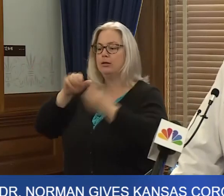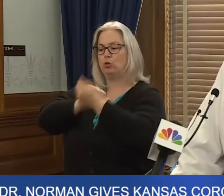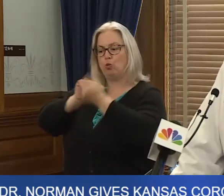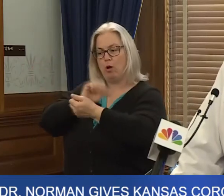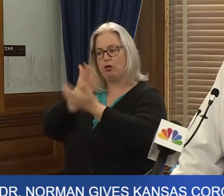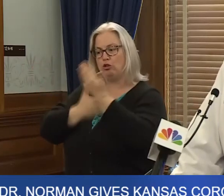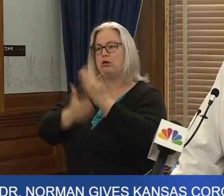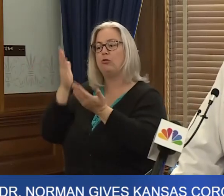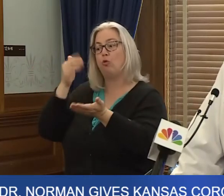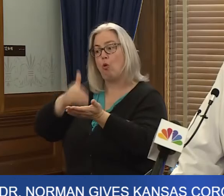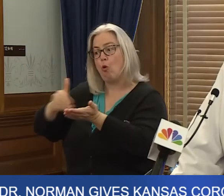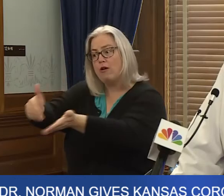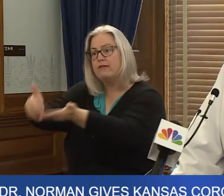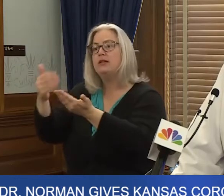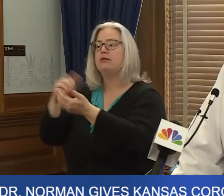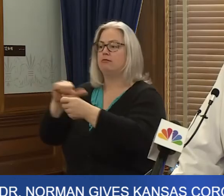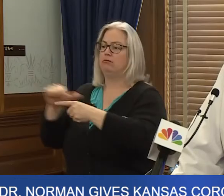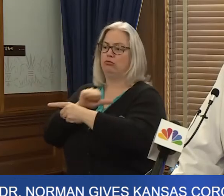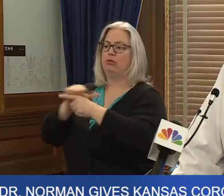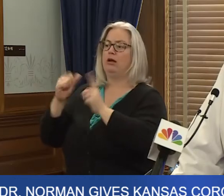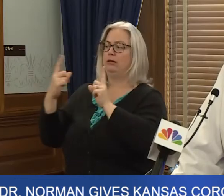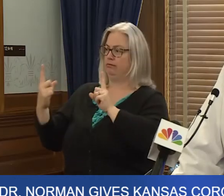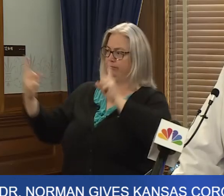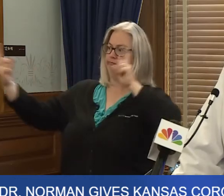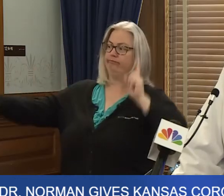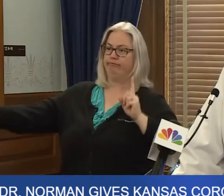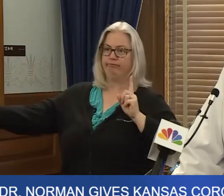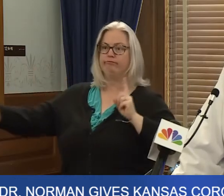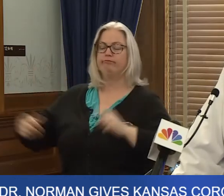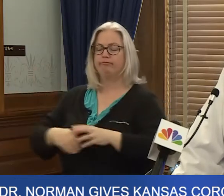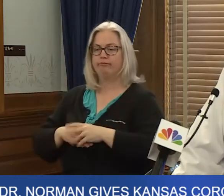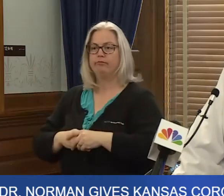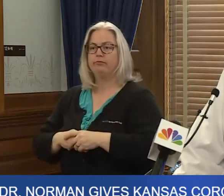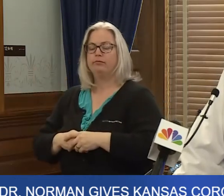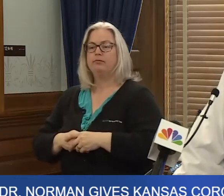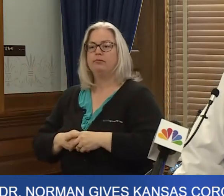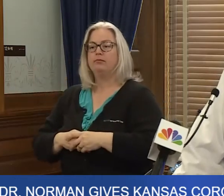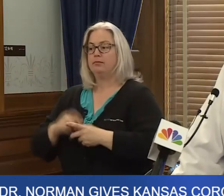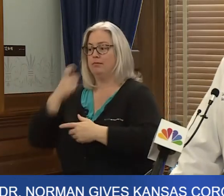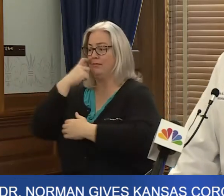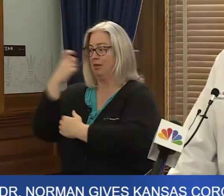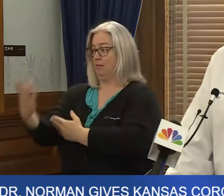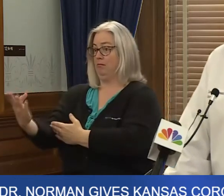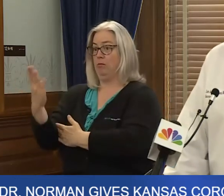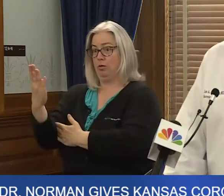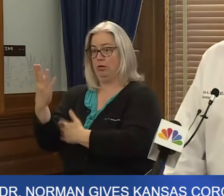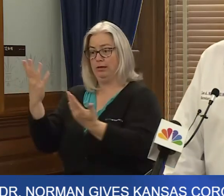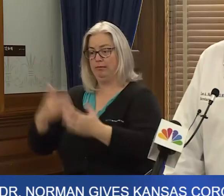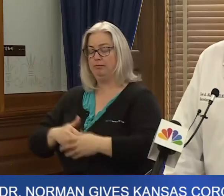often, and practice social distancing. This morning,